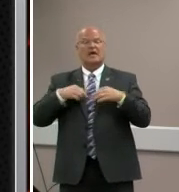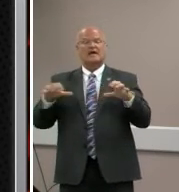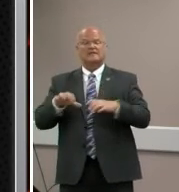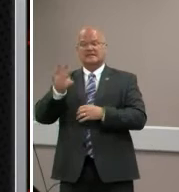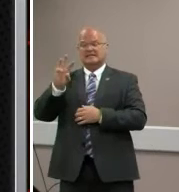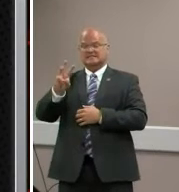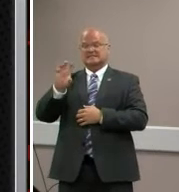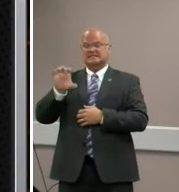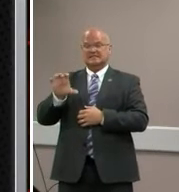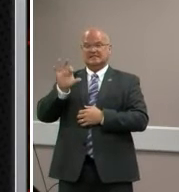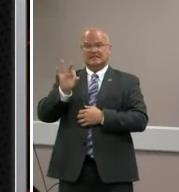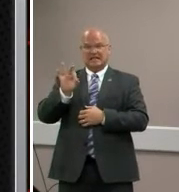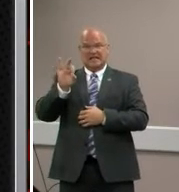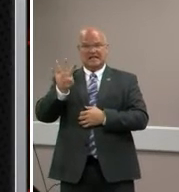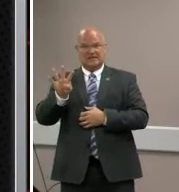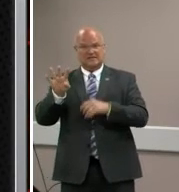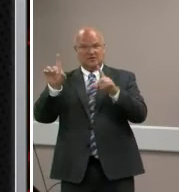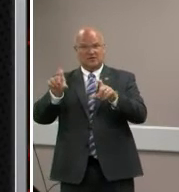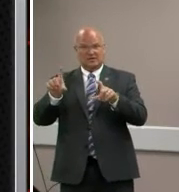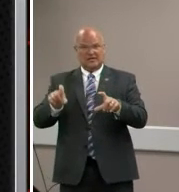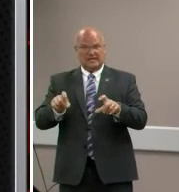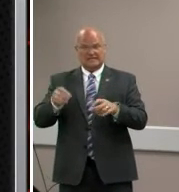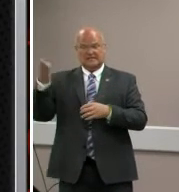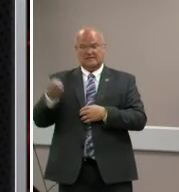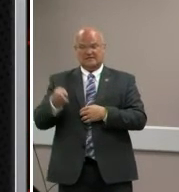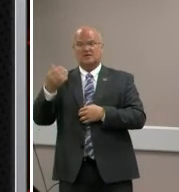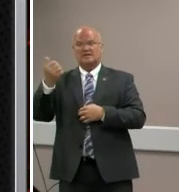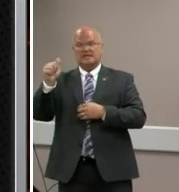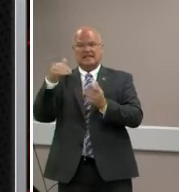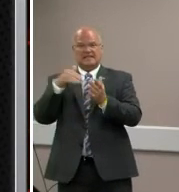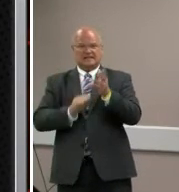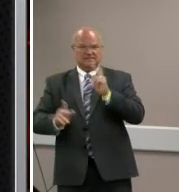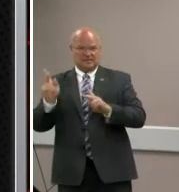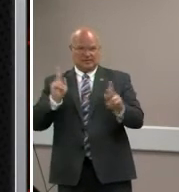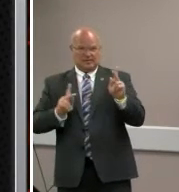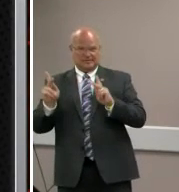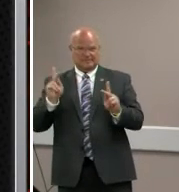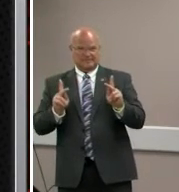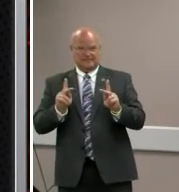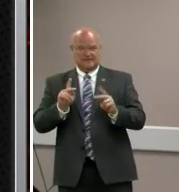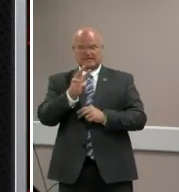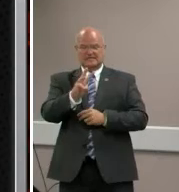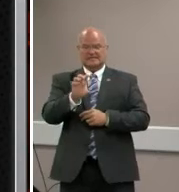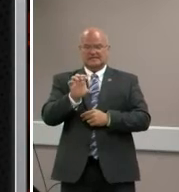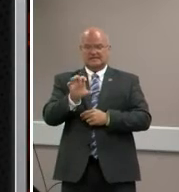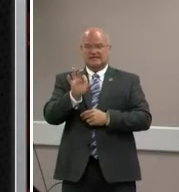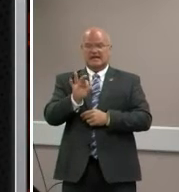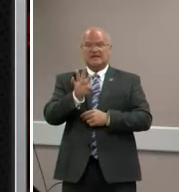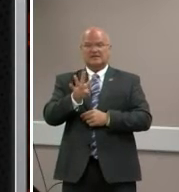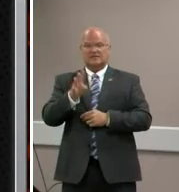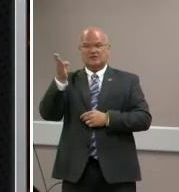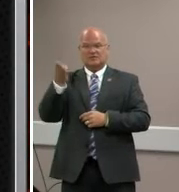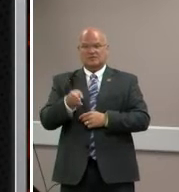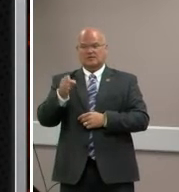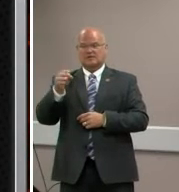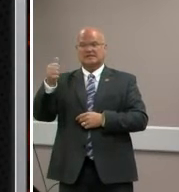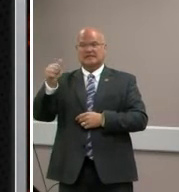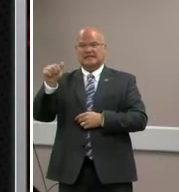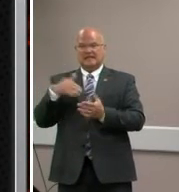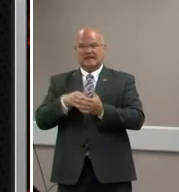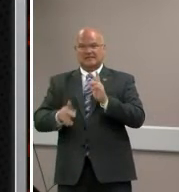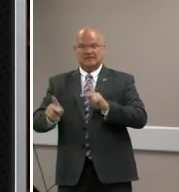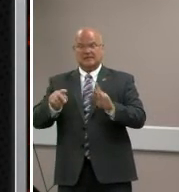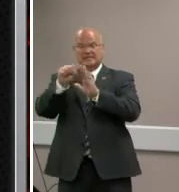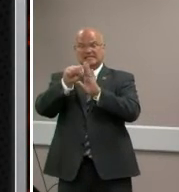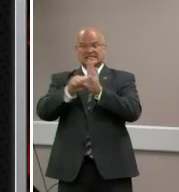done 694 tests per 10,000 people. 694 tests.